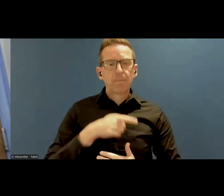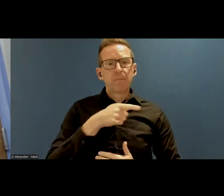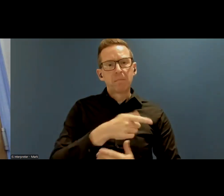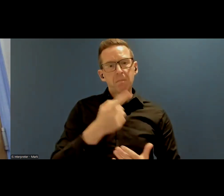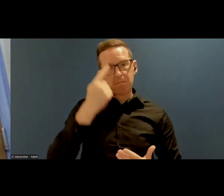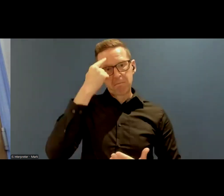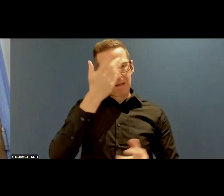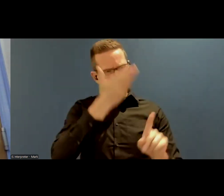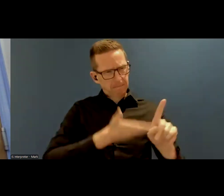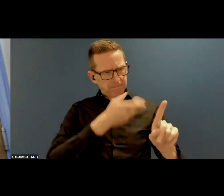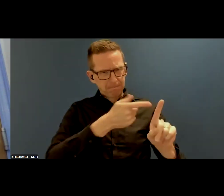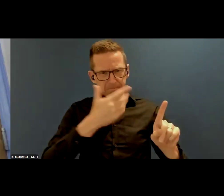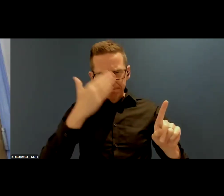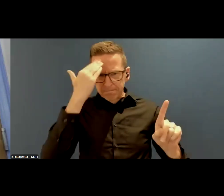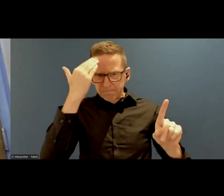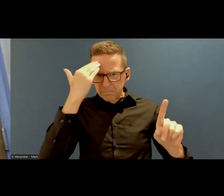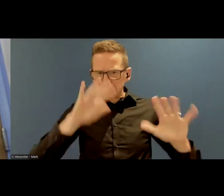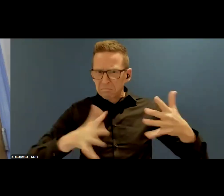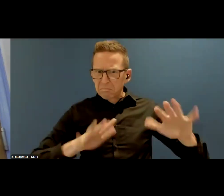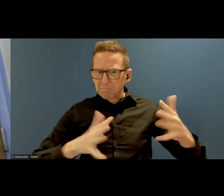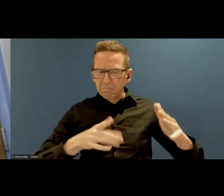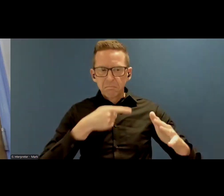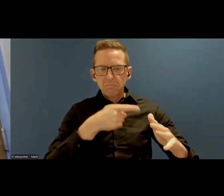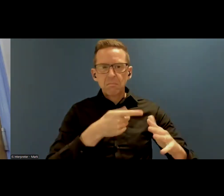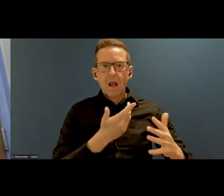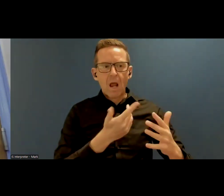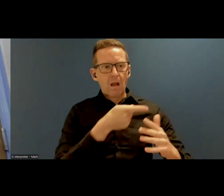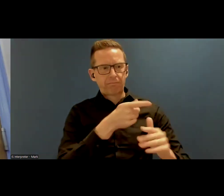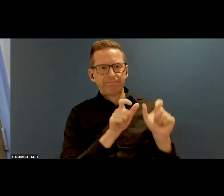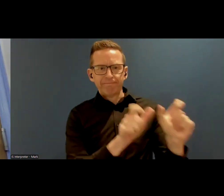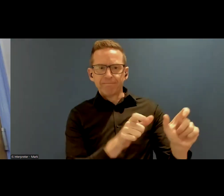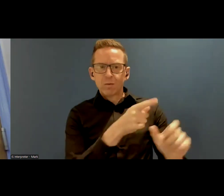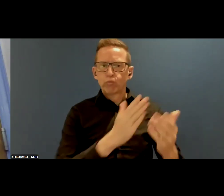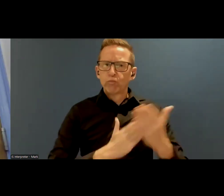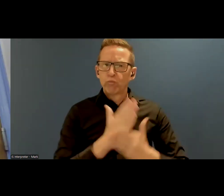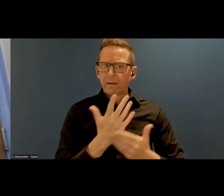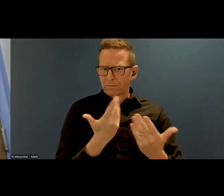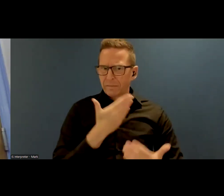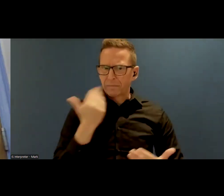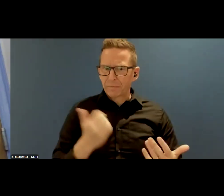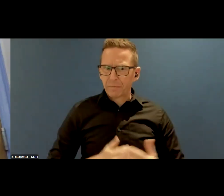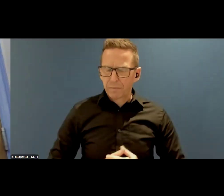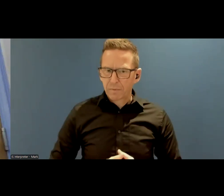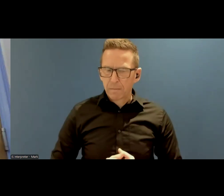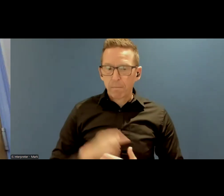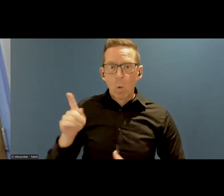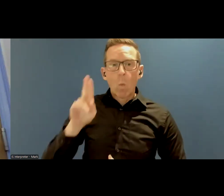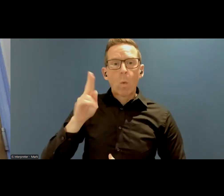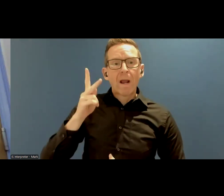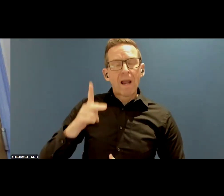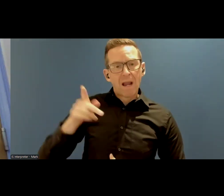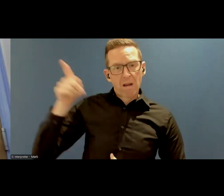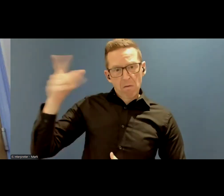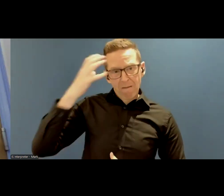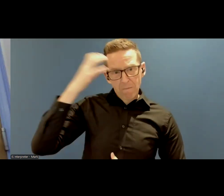unsound mind. The UK government is not willing to do more than try to reduce the